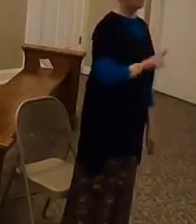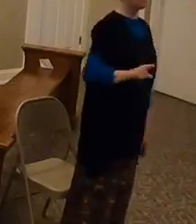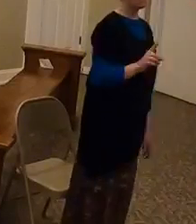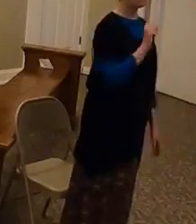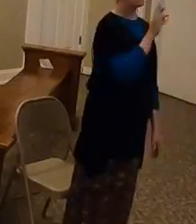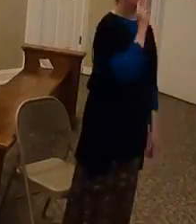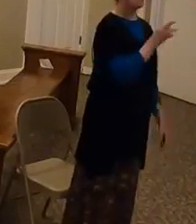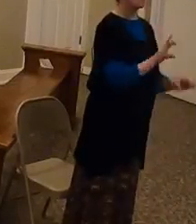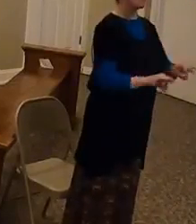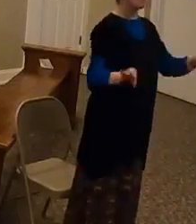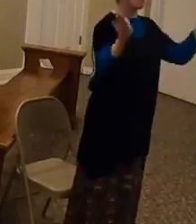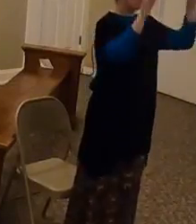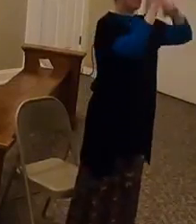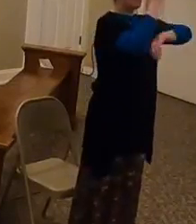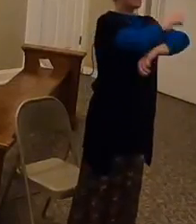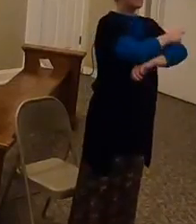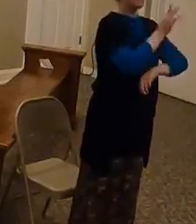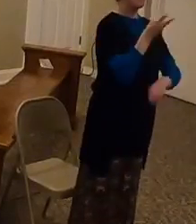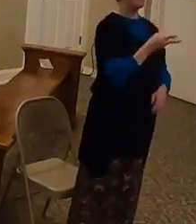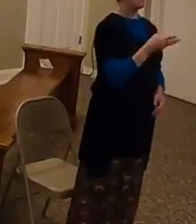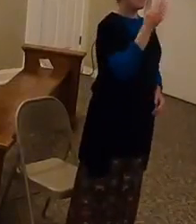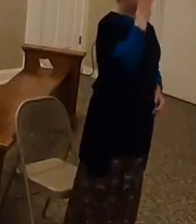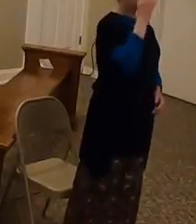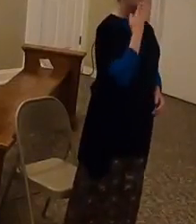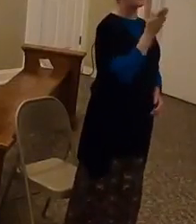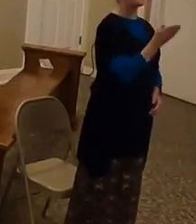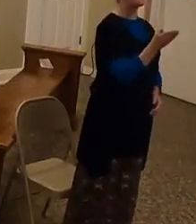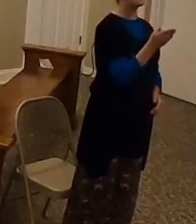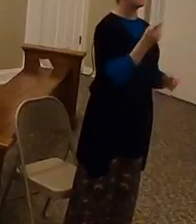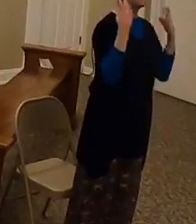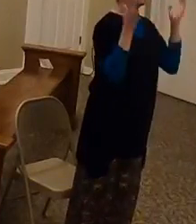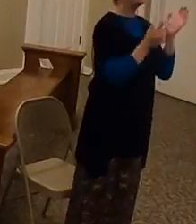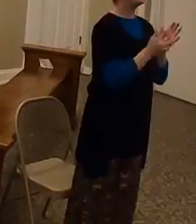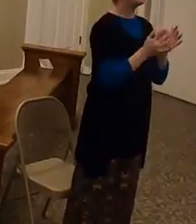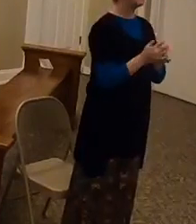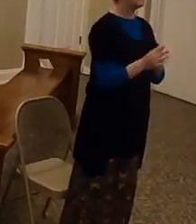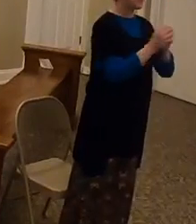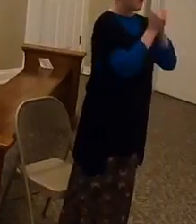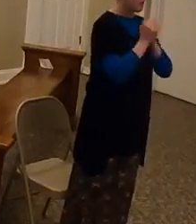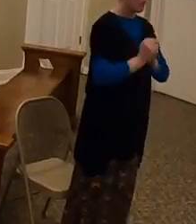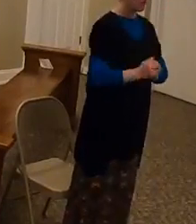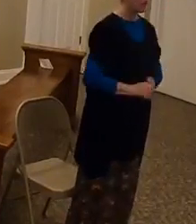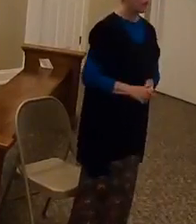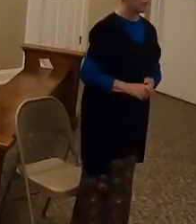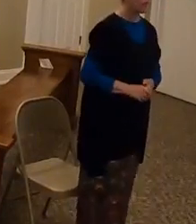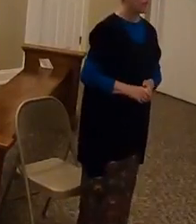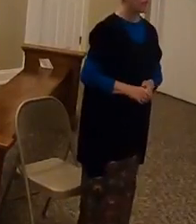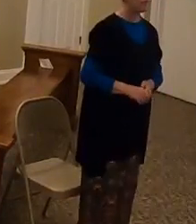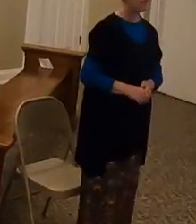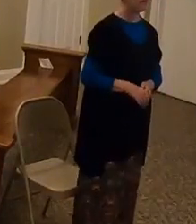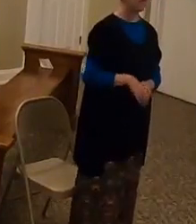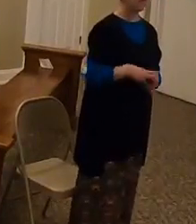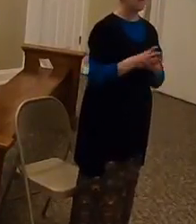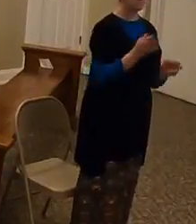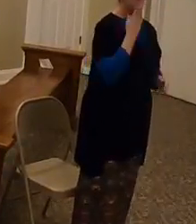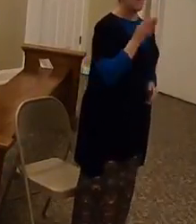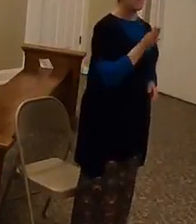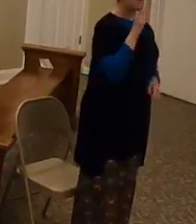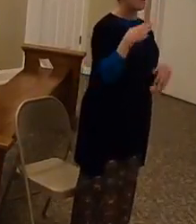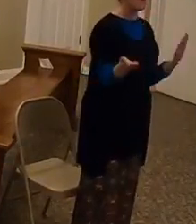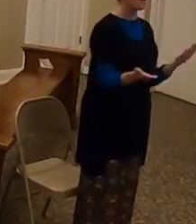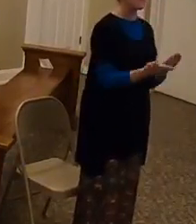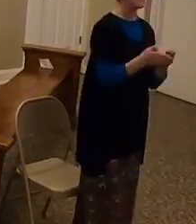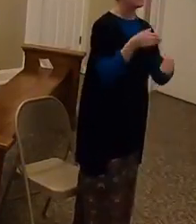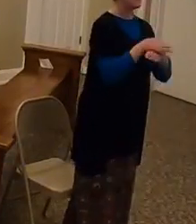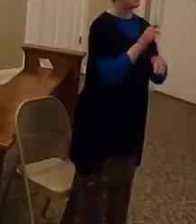Lord, you are worthy today, God. And we thank you, oh Lord. Hallelujah, Jesus. Amen. I'm so glad to be in the house of the